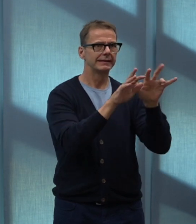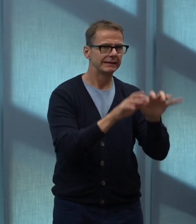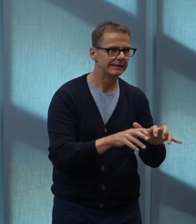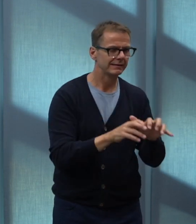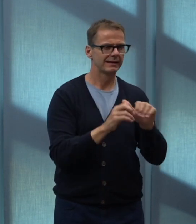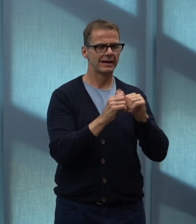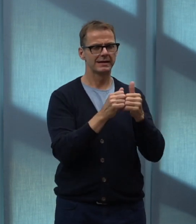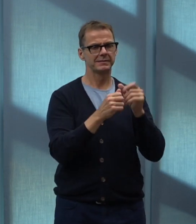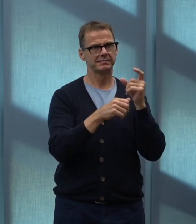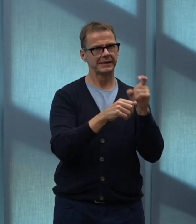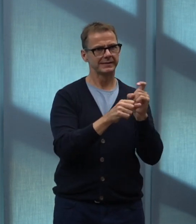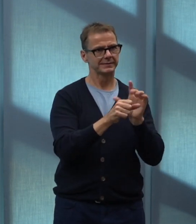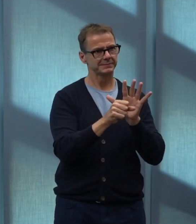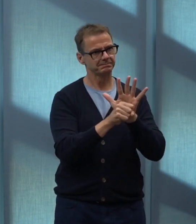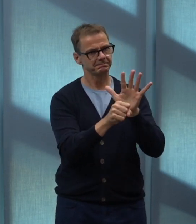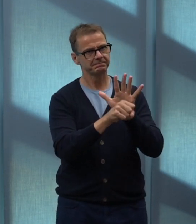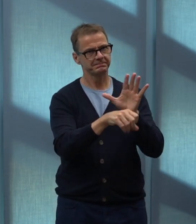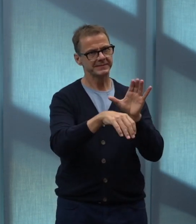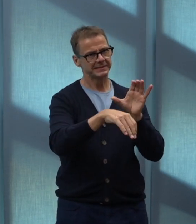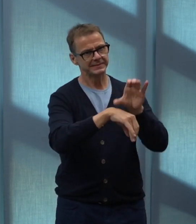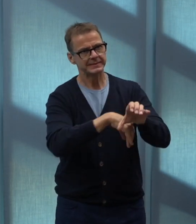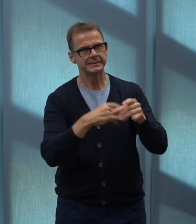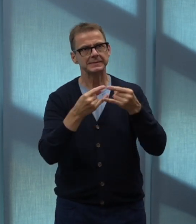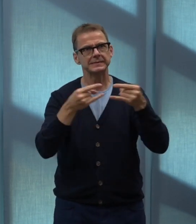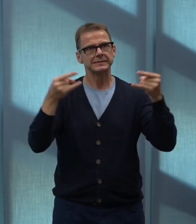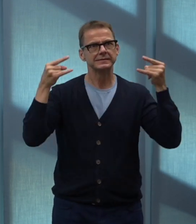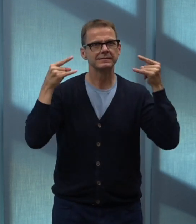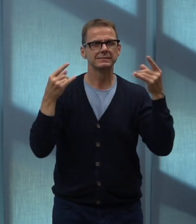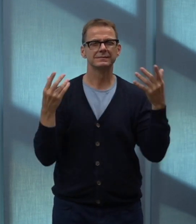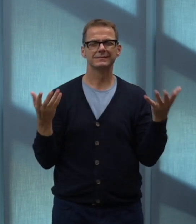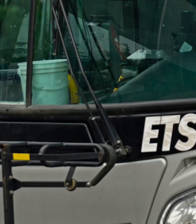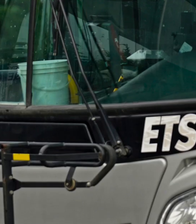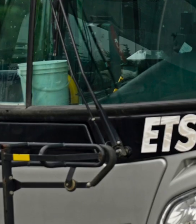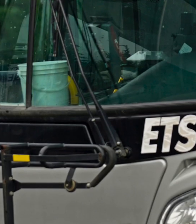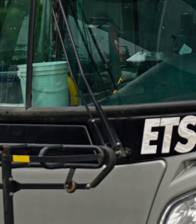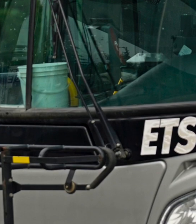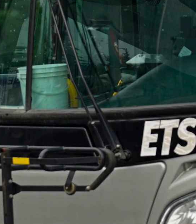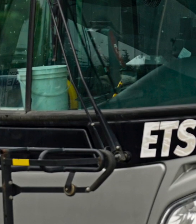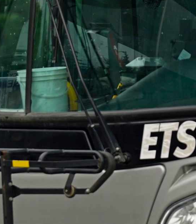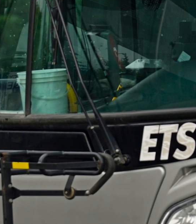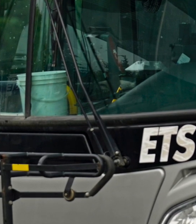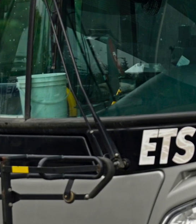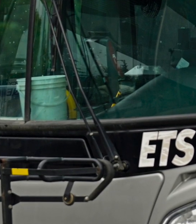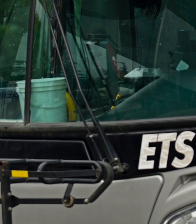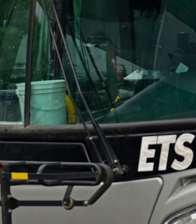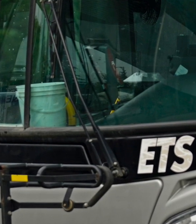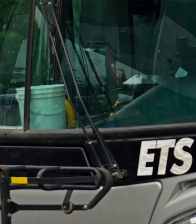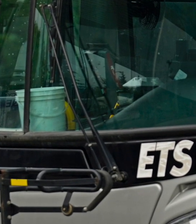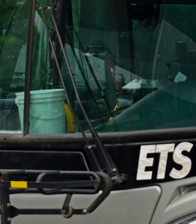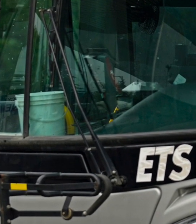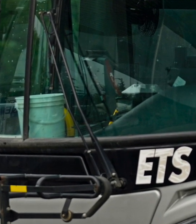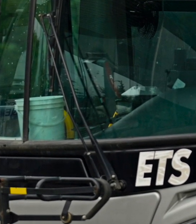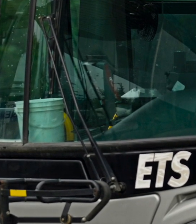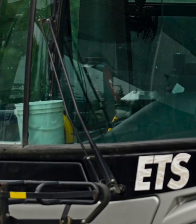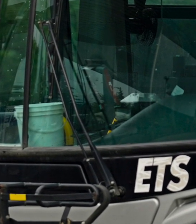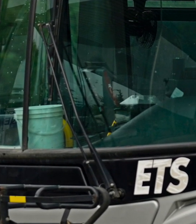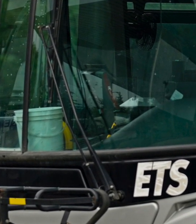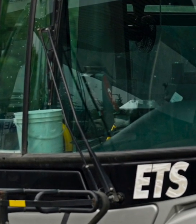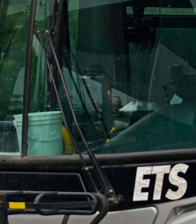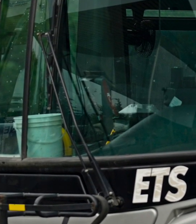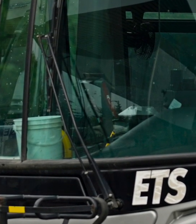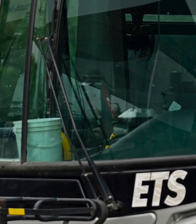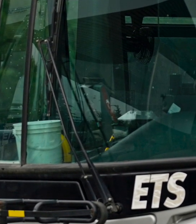who cannot wear masks for whatever reason. So it's not as simple as an order and